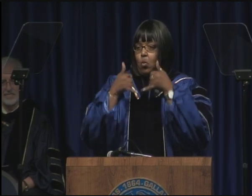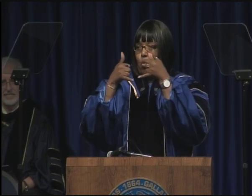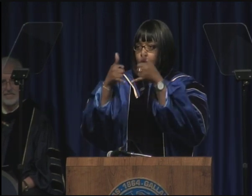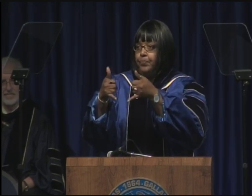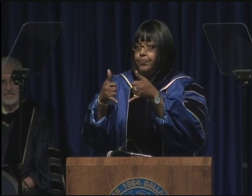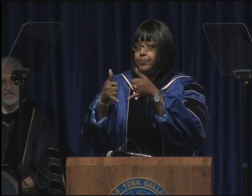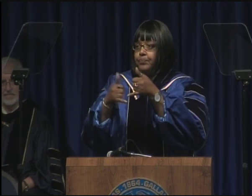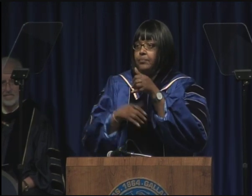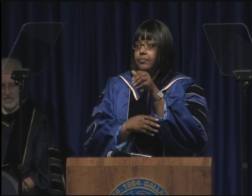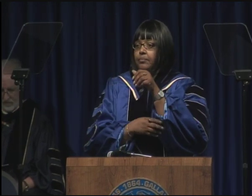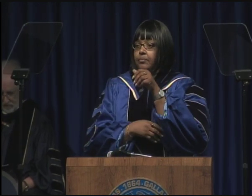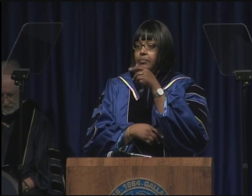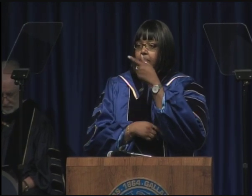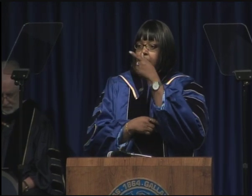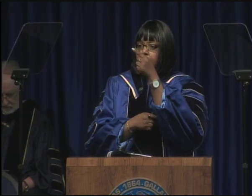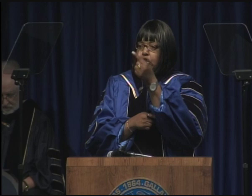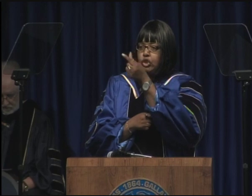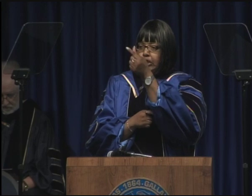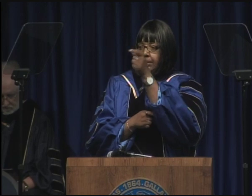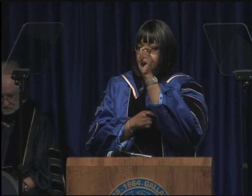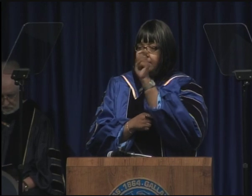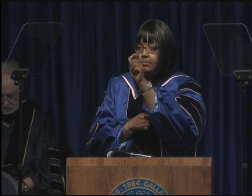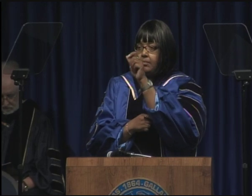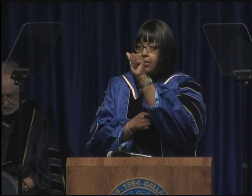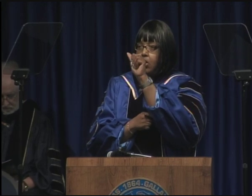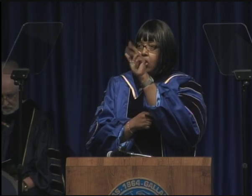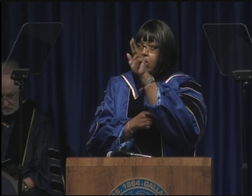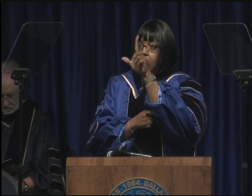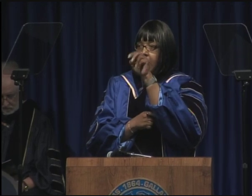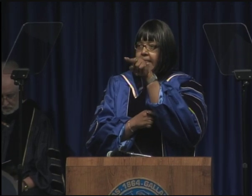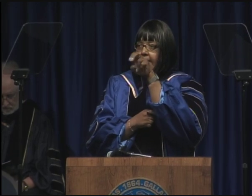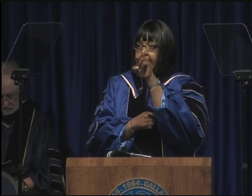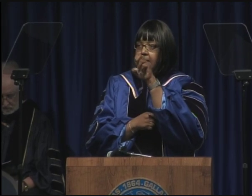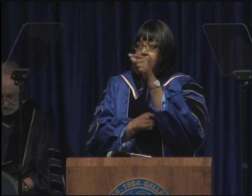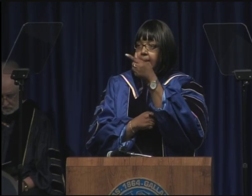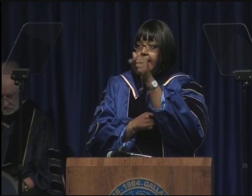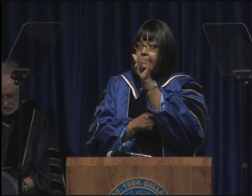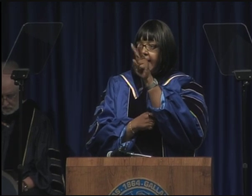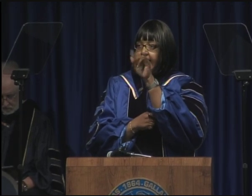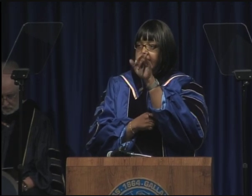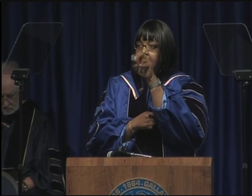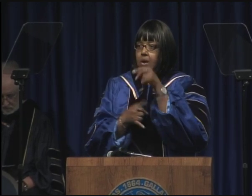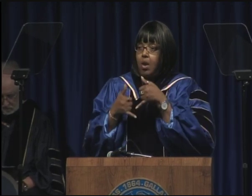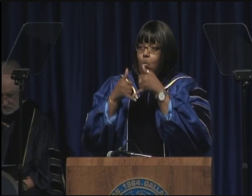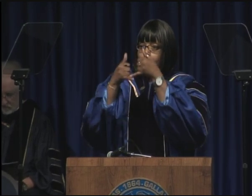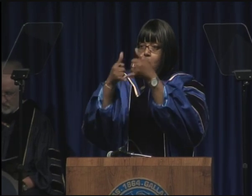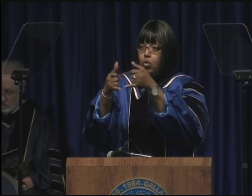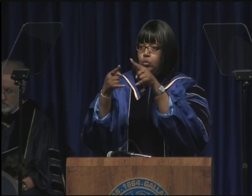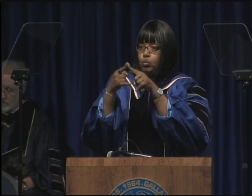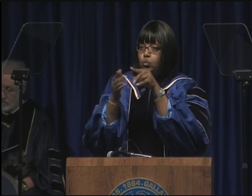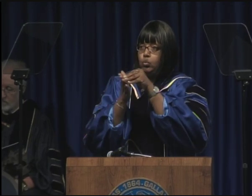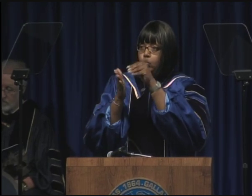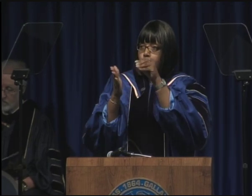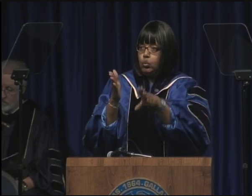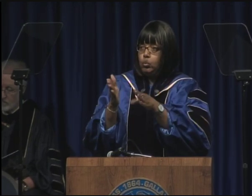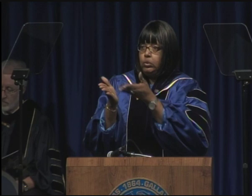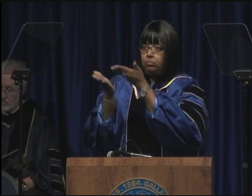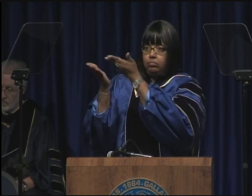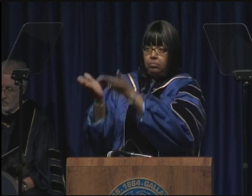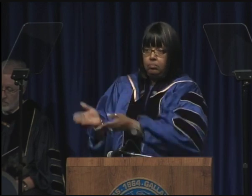Our second award is the G. Arlene Gavin Award, and it is presented to a